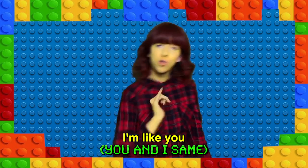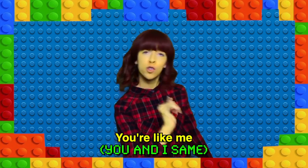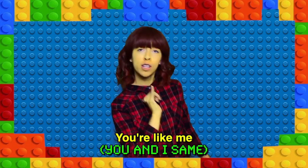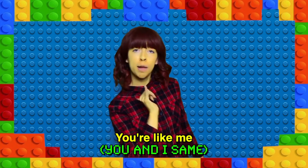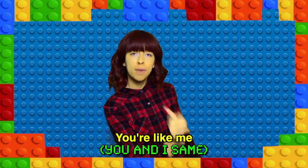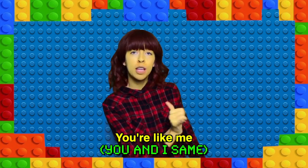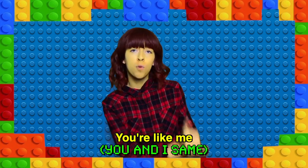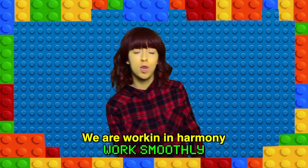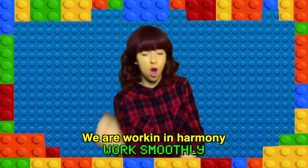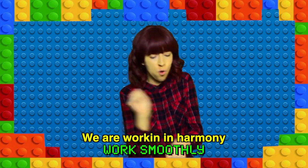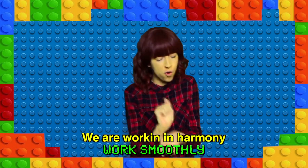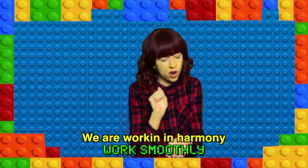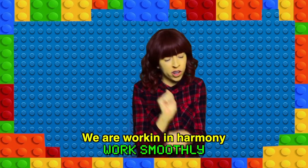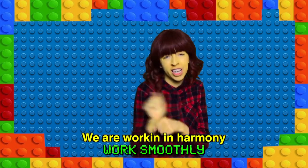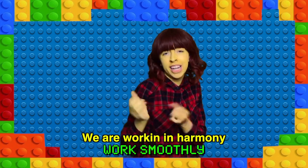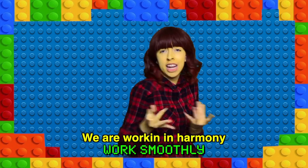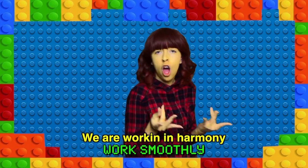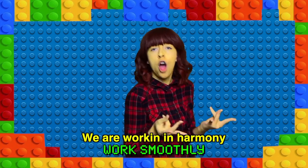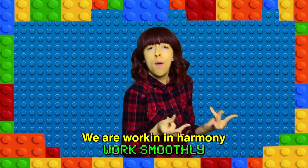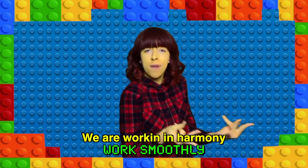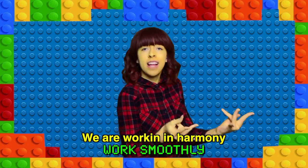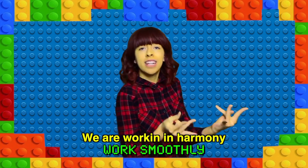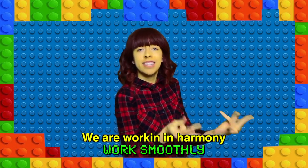you, you're like me, we're all working in harmony